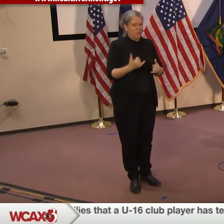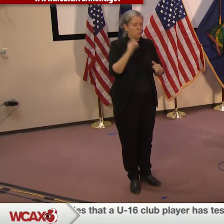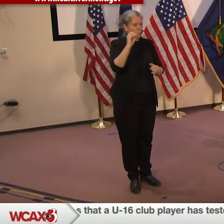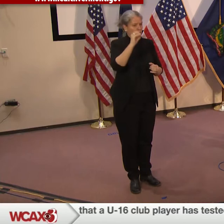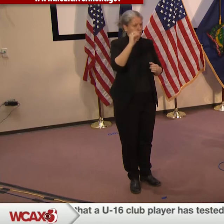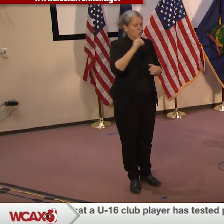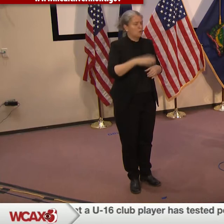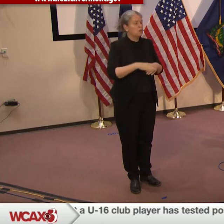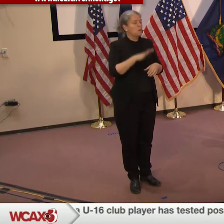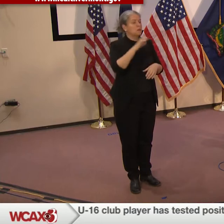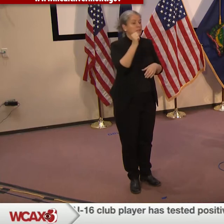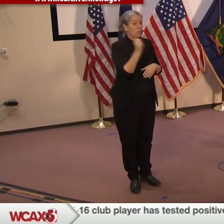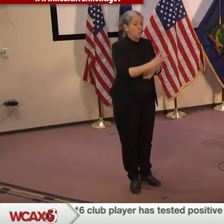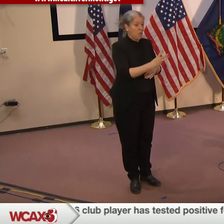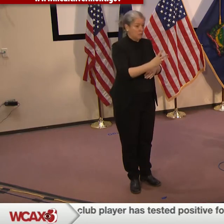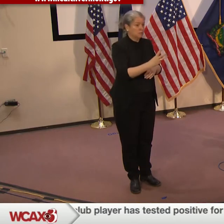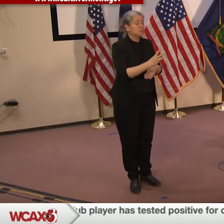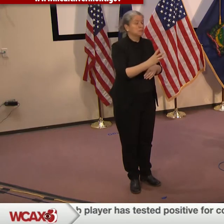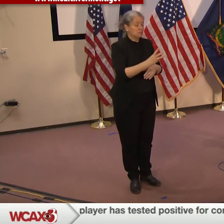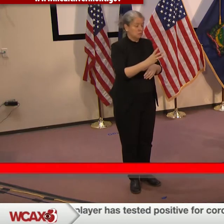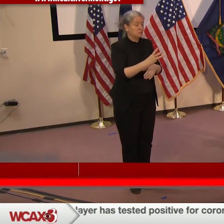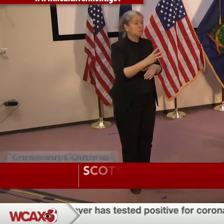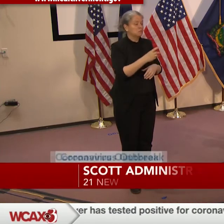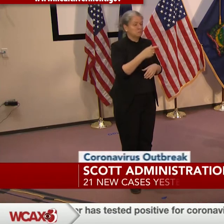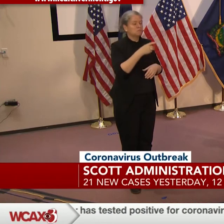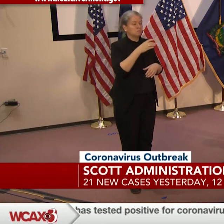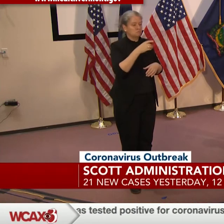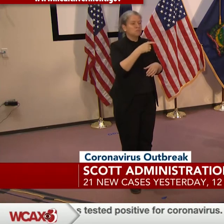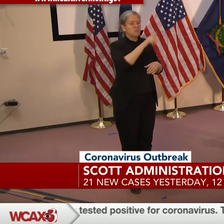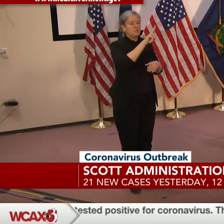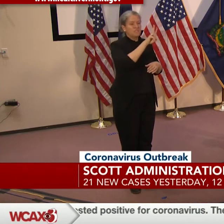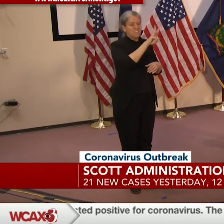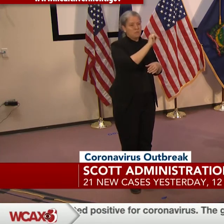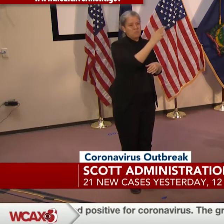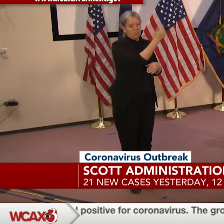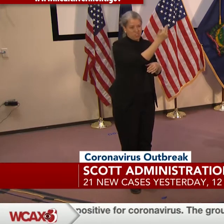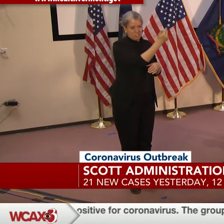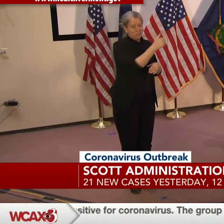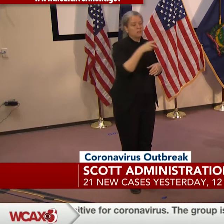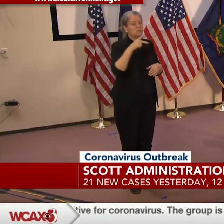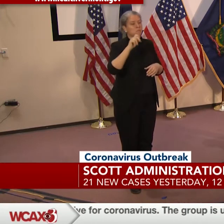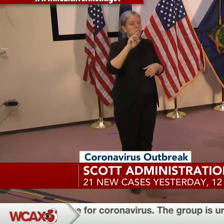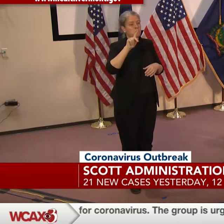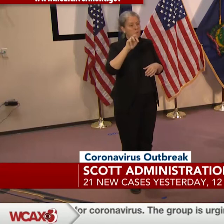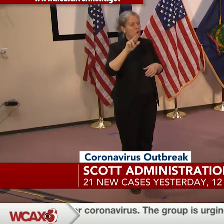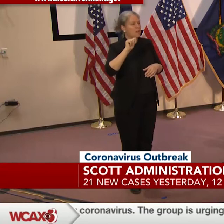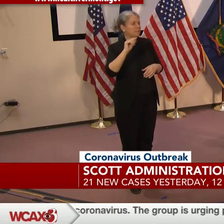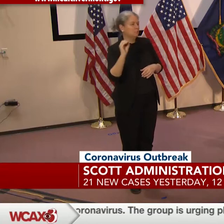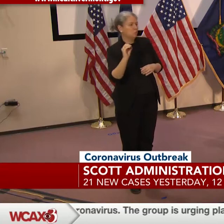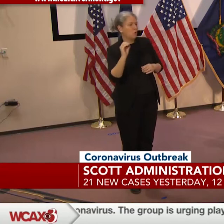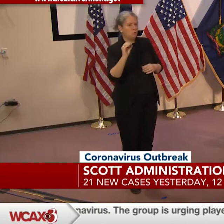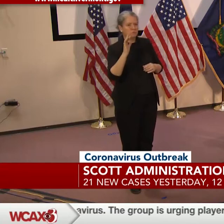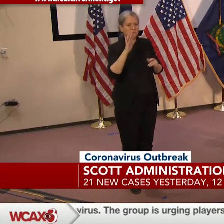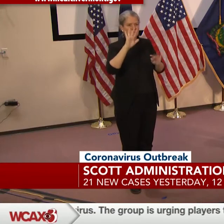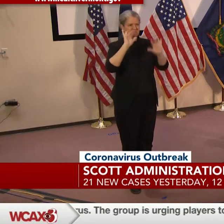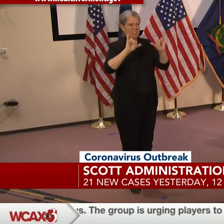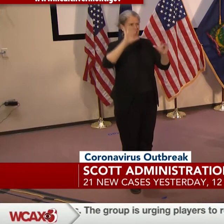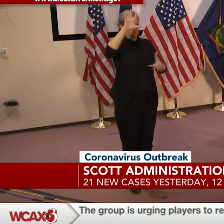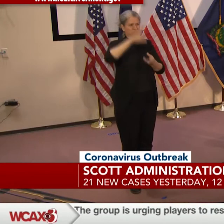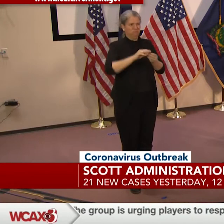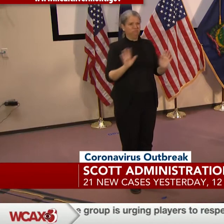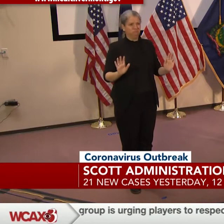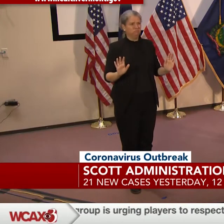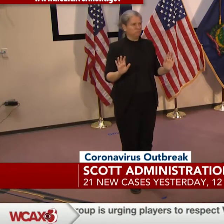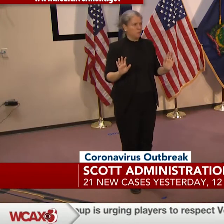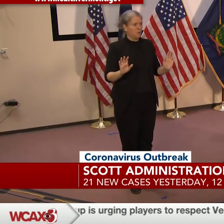There's Southwestern Vermont Regional at two, UVM at 13, and Porter Medical at zero. And here's how we're